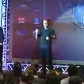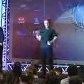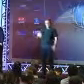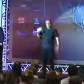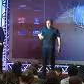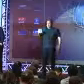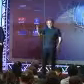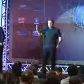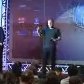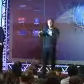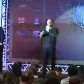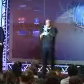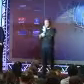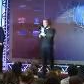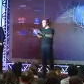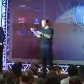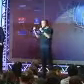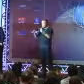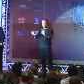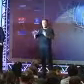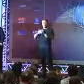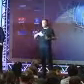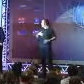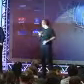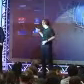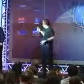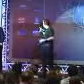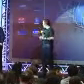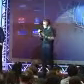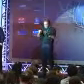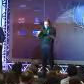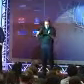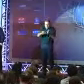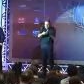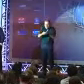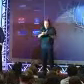And the students can keep their data on that pen drive.